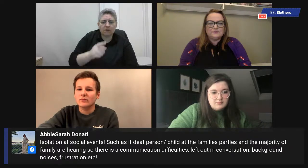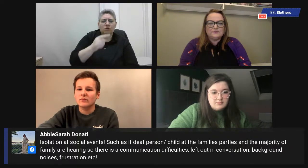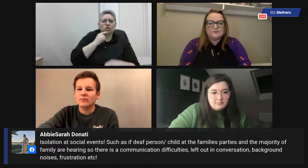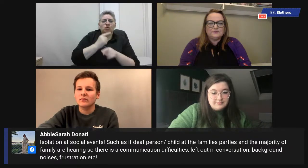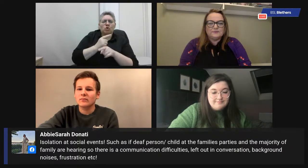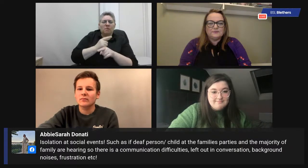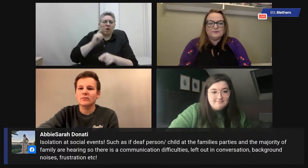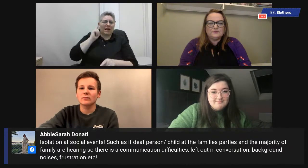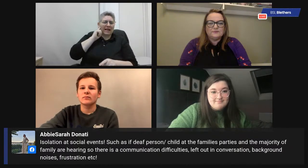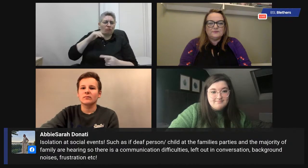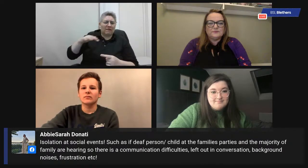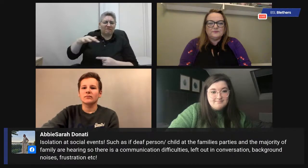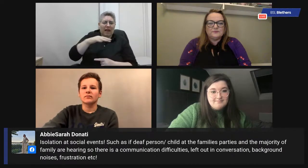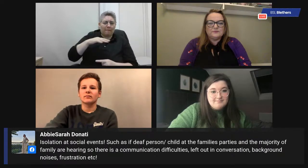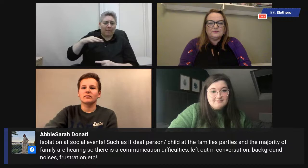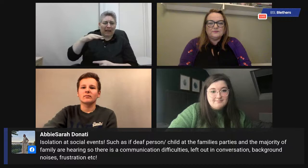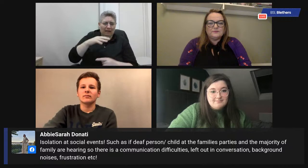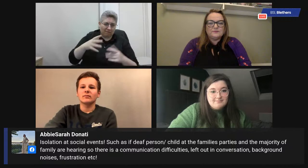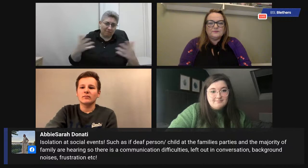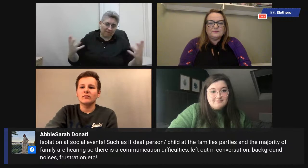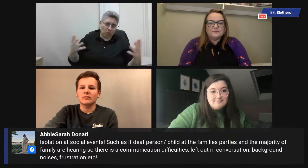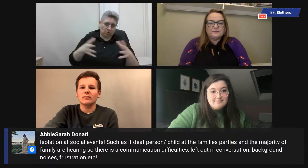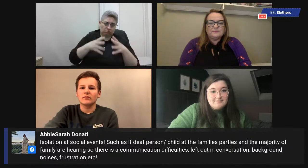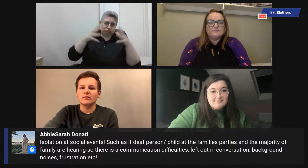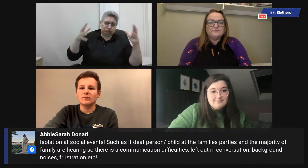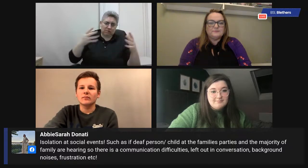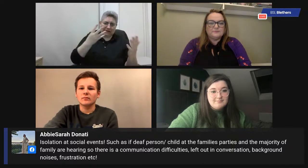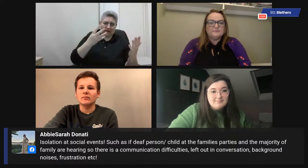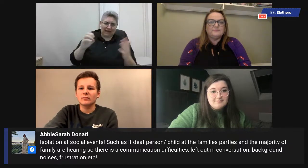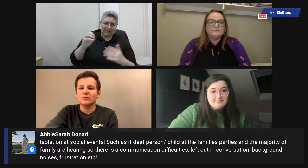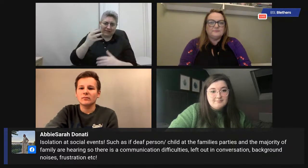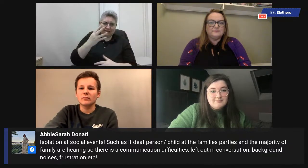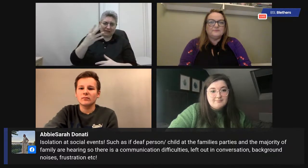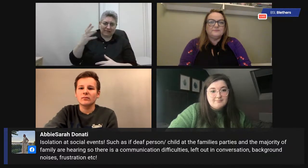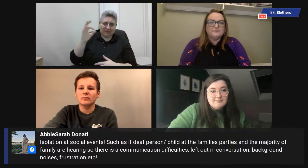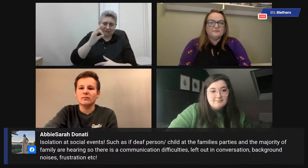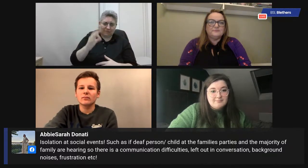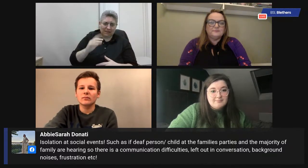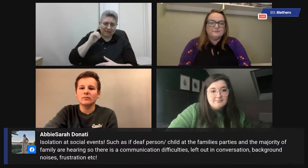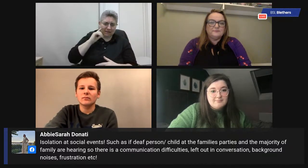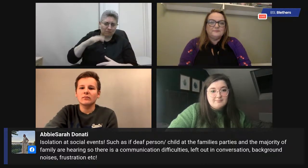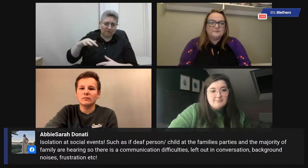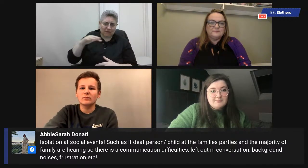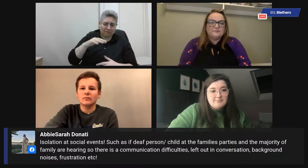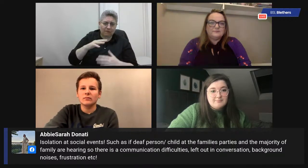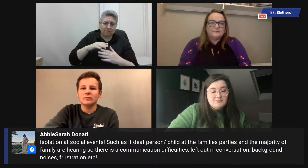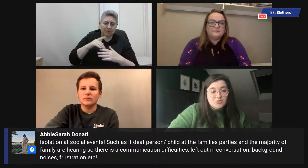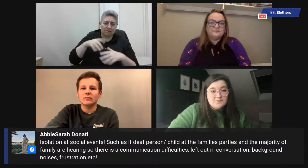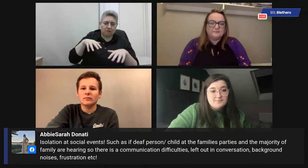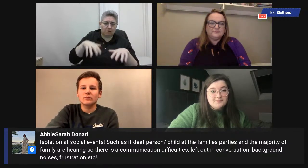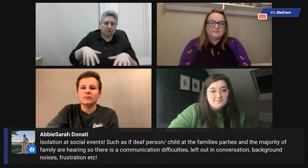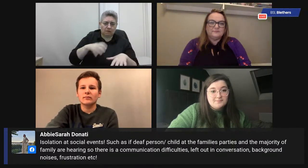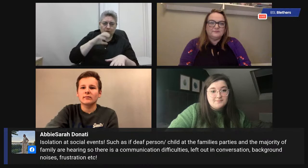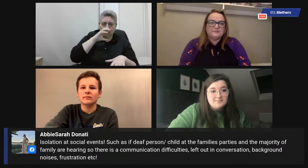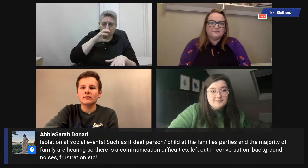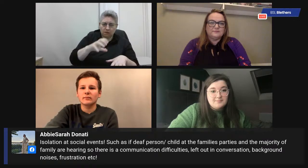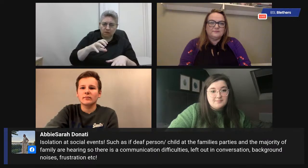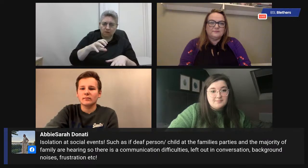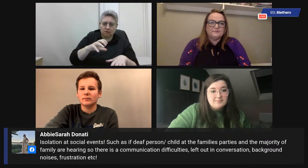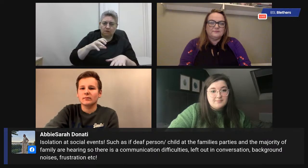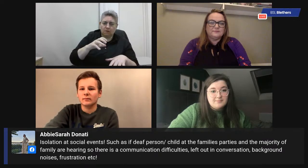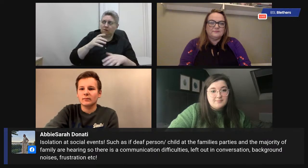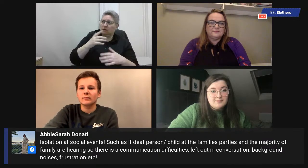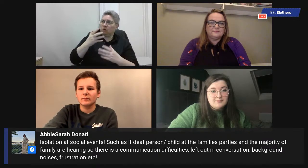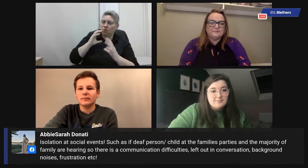Abby says, isolation at social events. So is it if a deaf person or child is at a family party and most